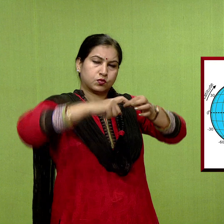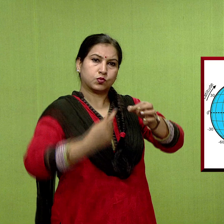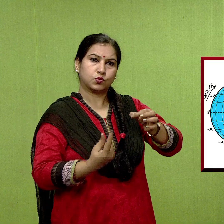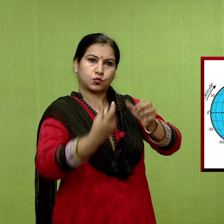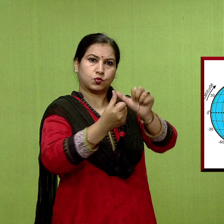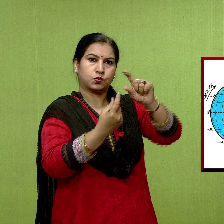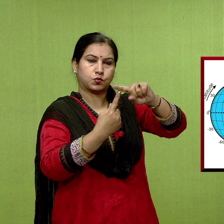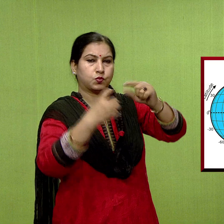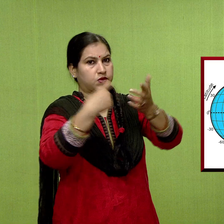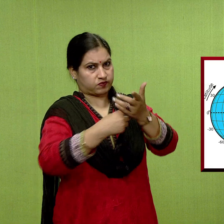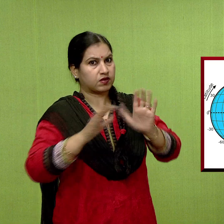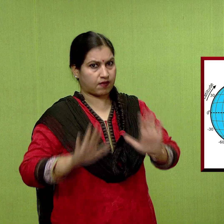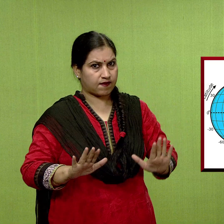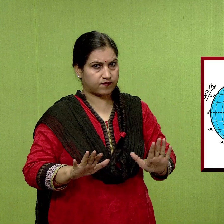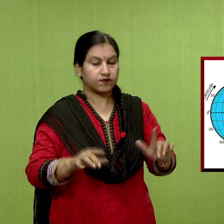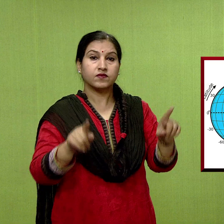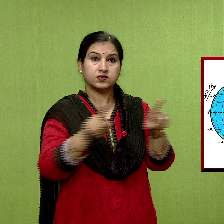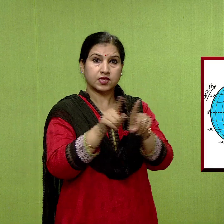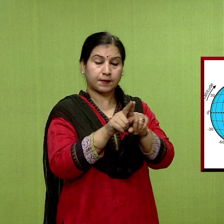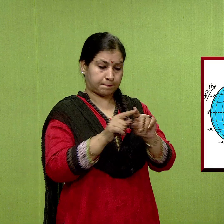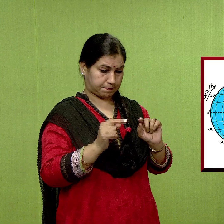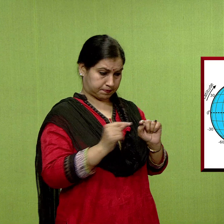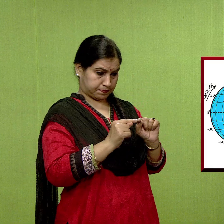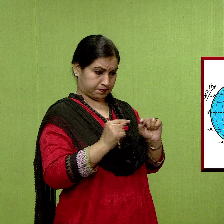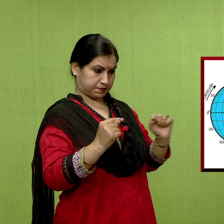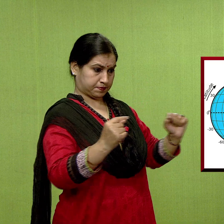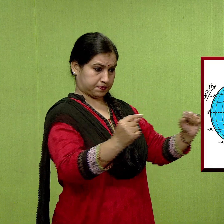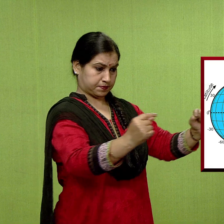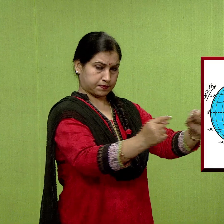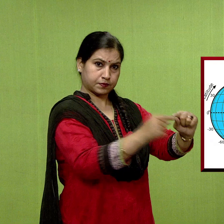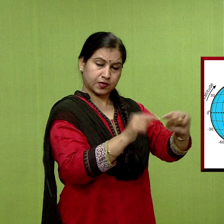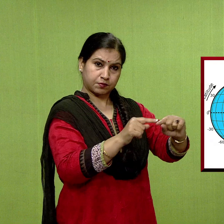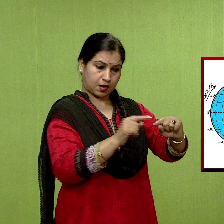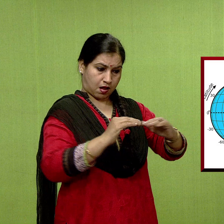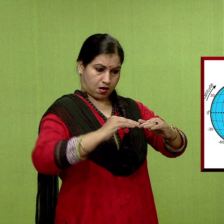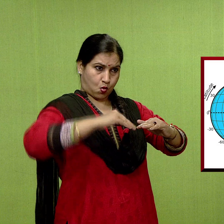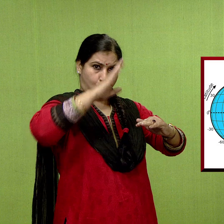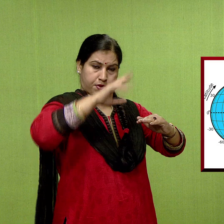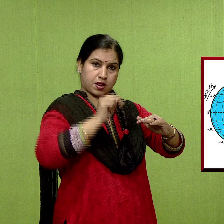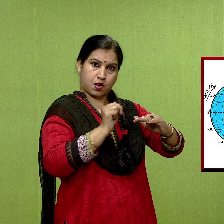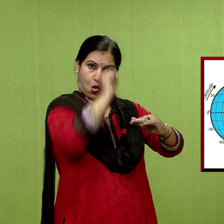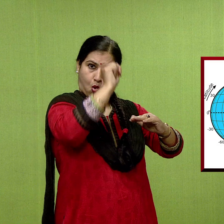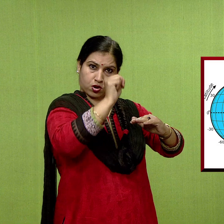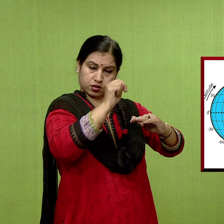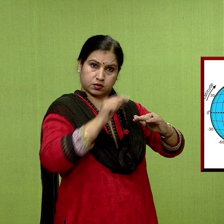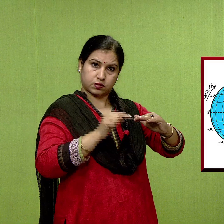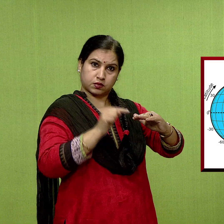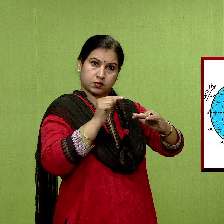All other latitudes are measured north and south of it, with the